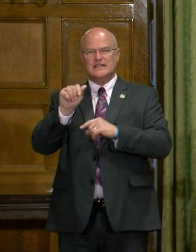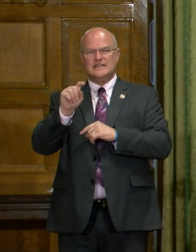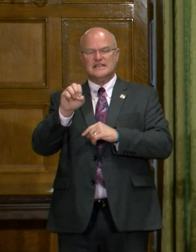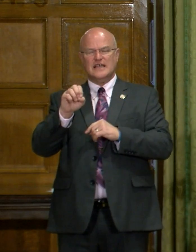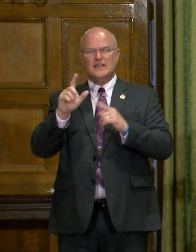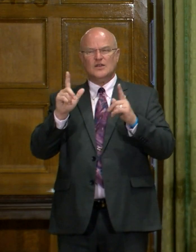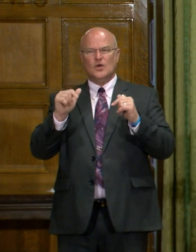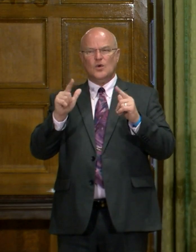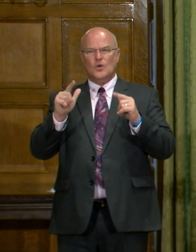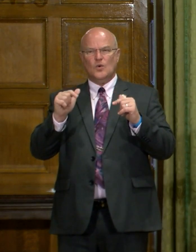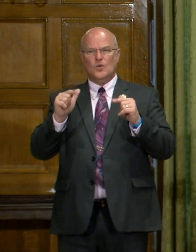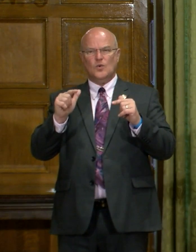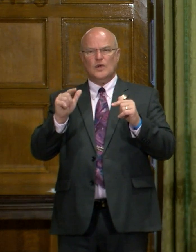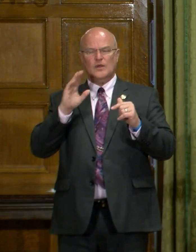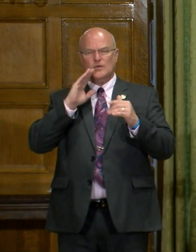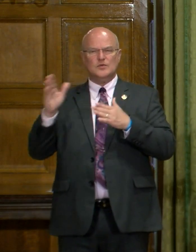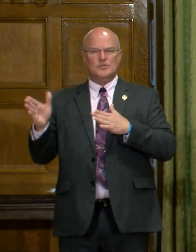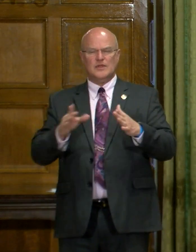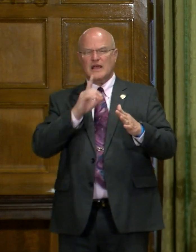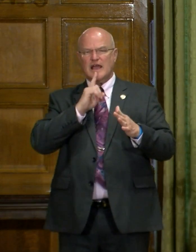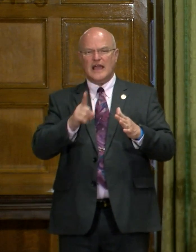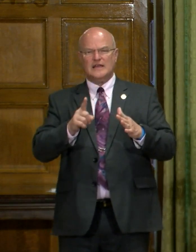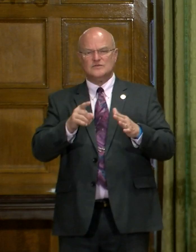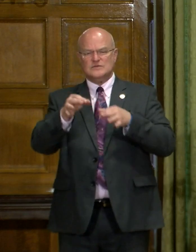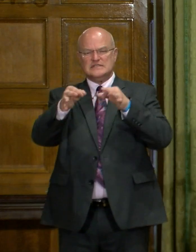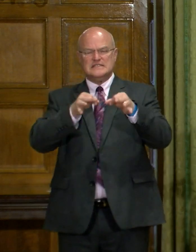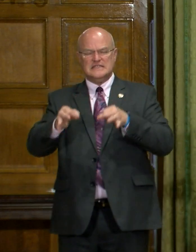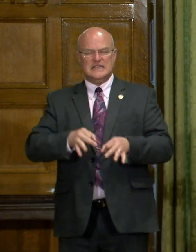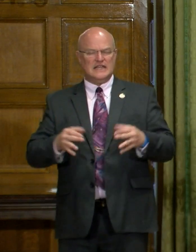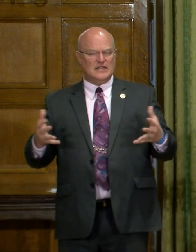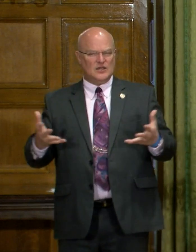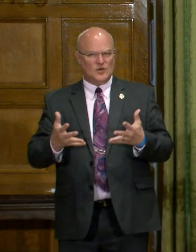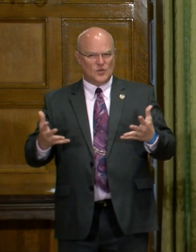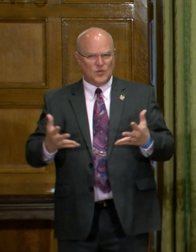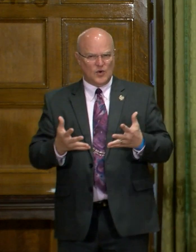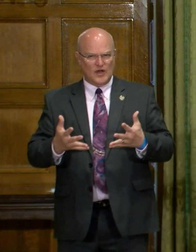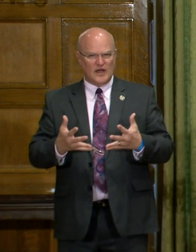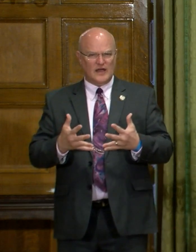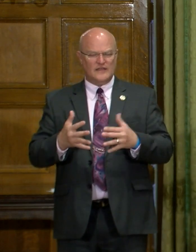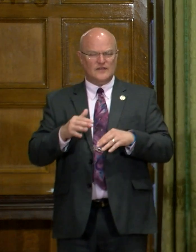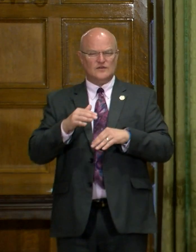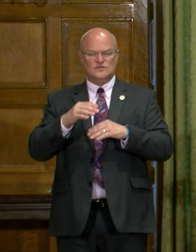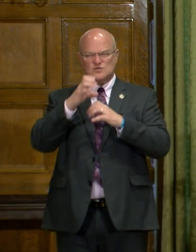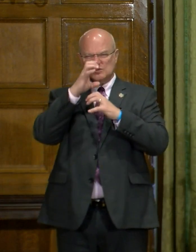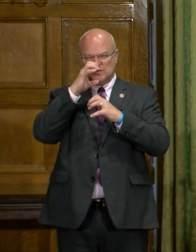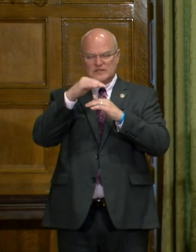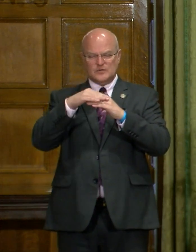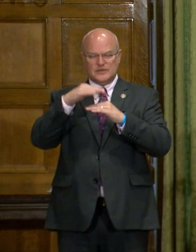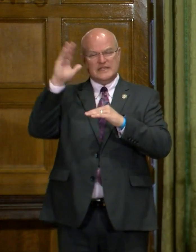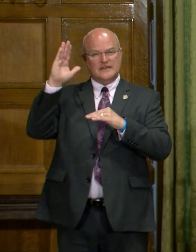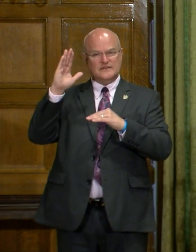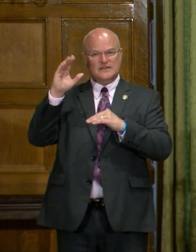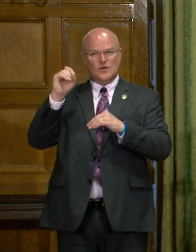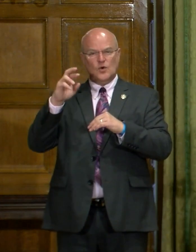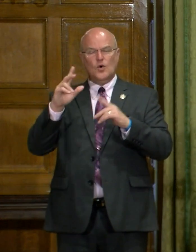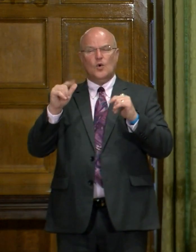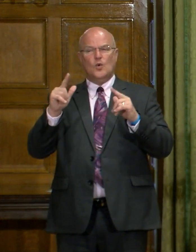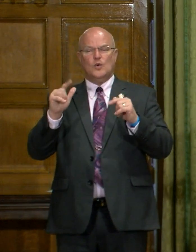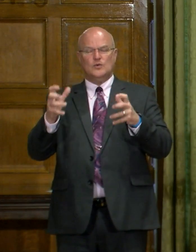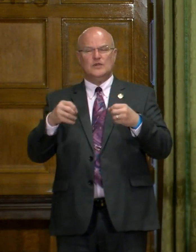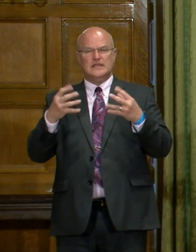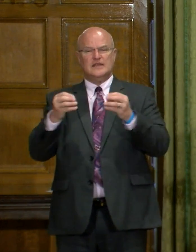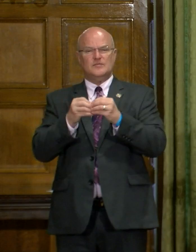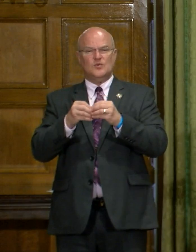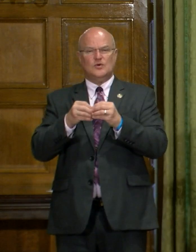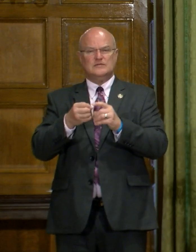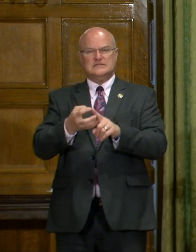guess when do you plan on actually detailing what the restrictions are exactly that you're going to lift or ease? When do you want to